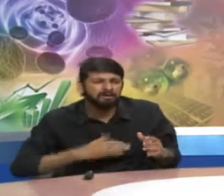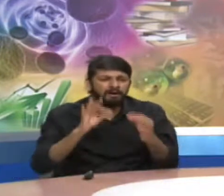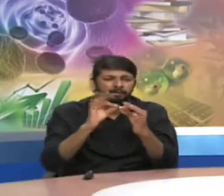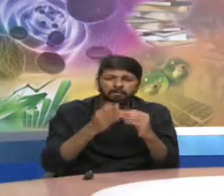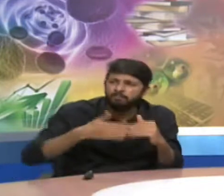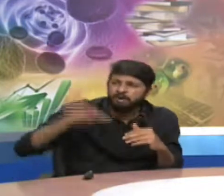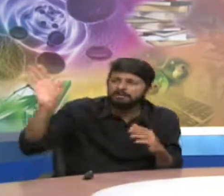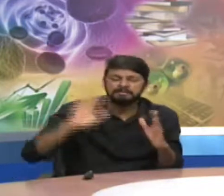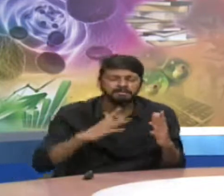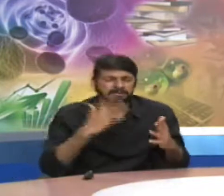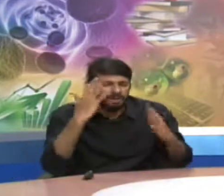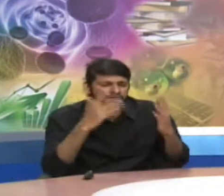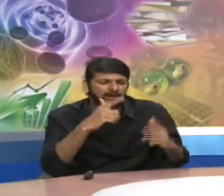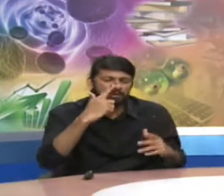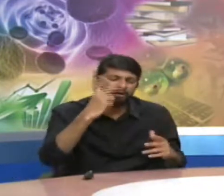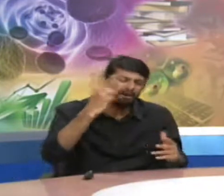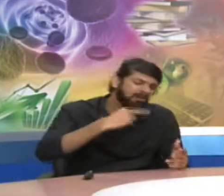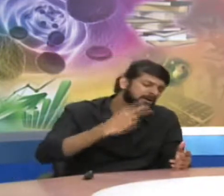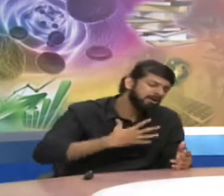of sadness and